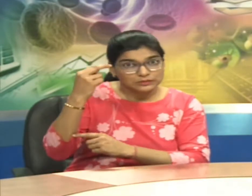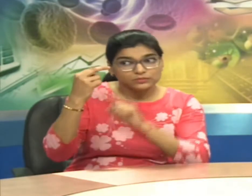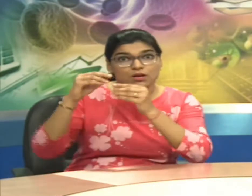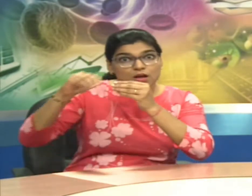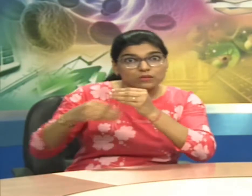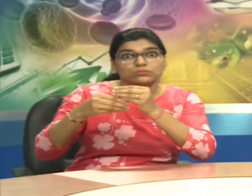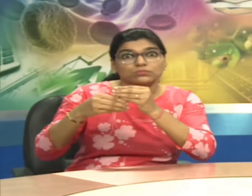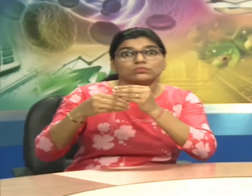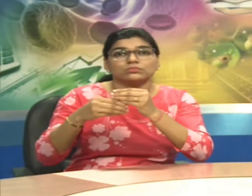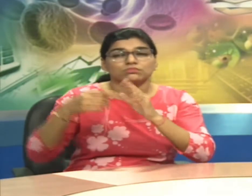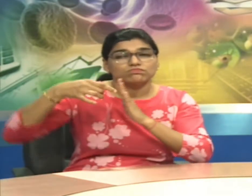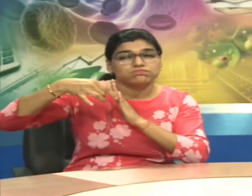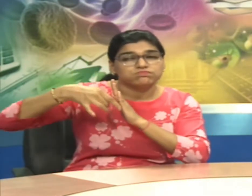Next word is reasonable,